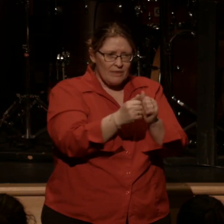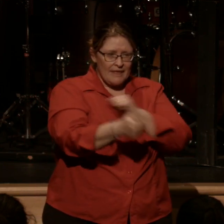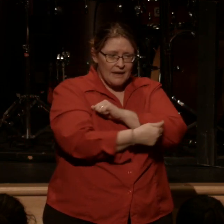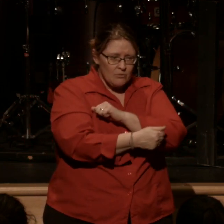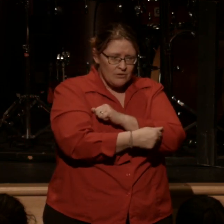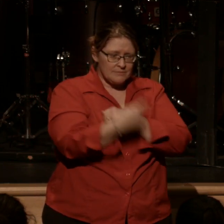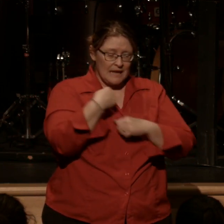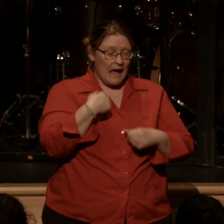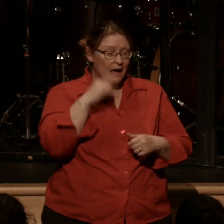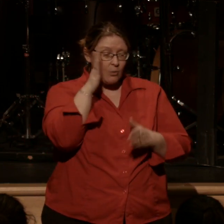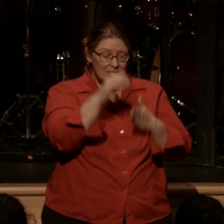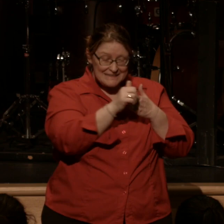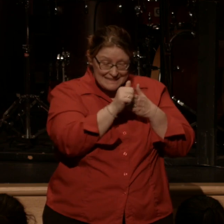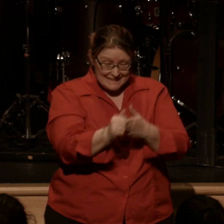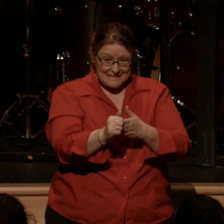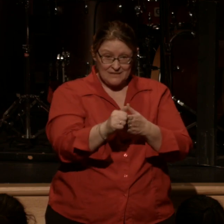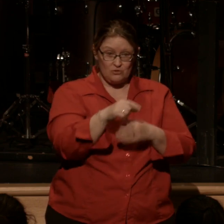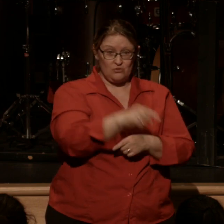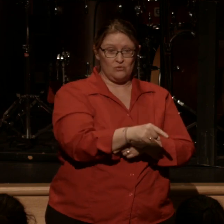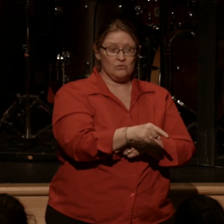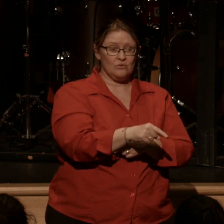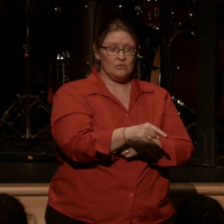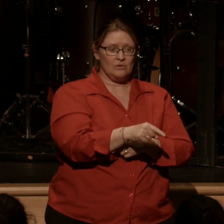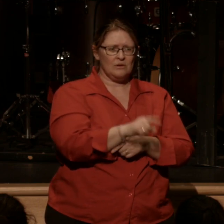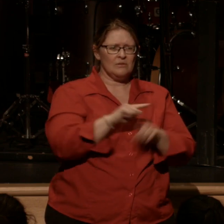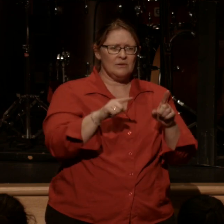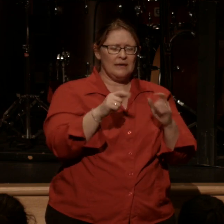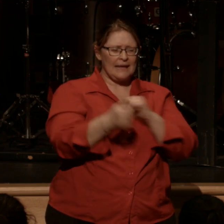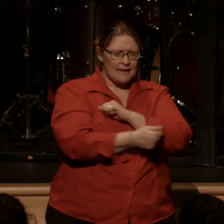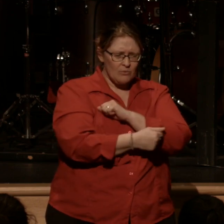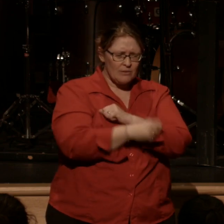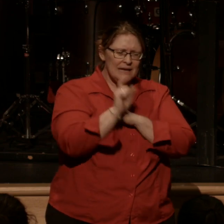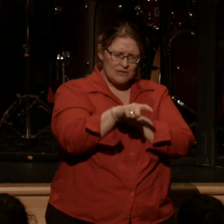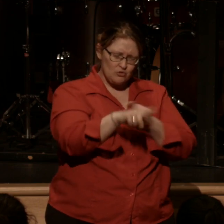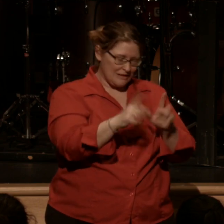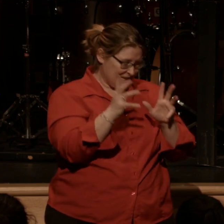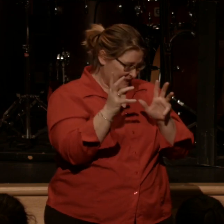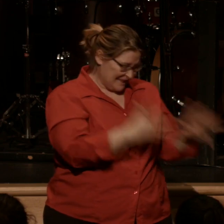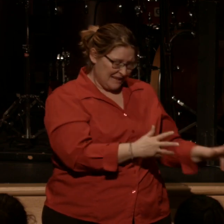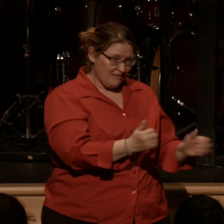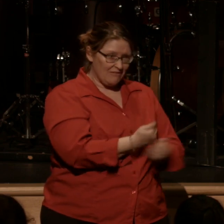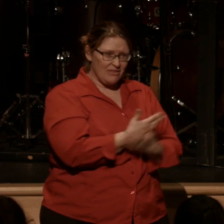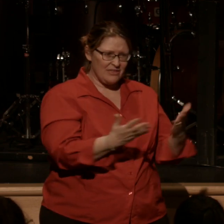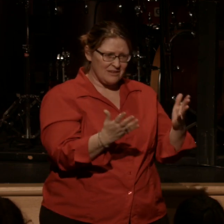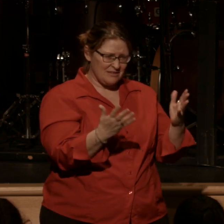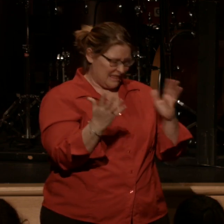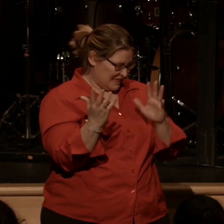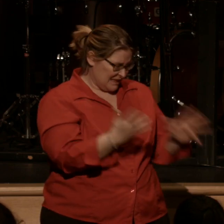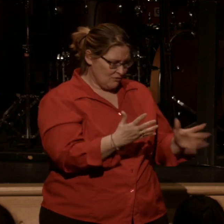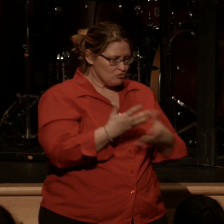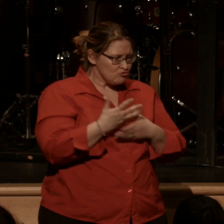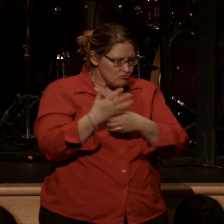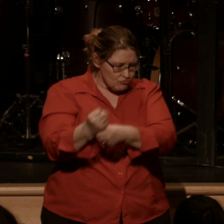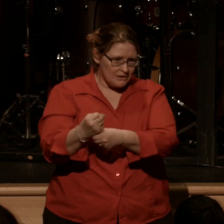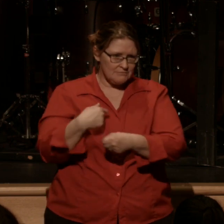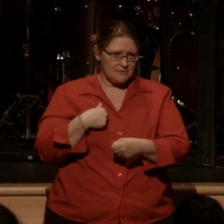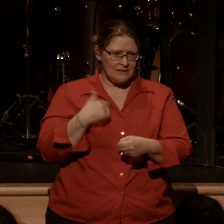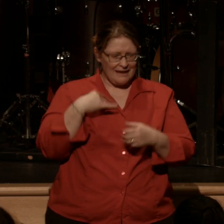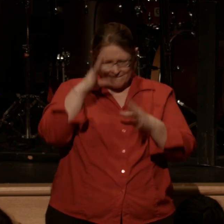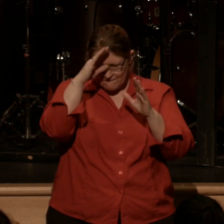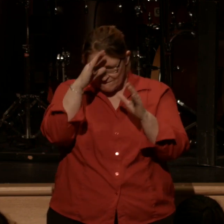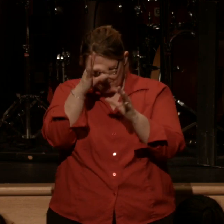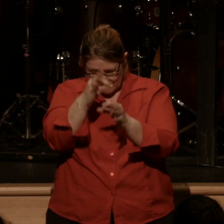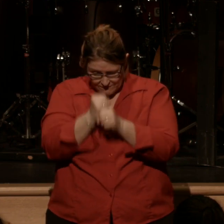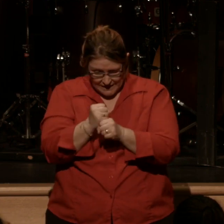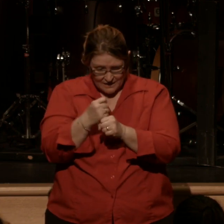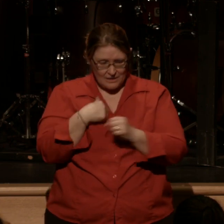am going to lead you. But Abraham, I need you to leave everything behind and to trust me and to have faith as